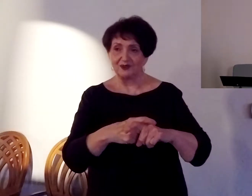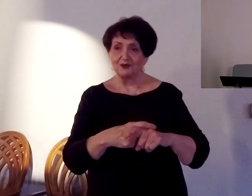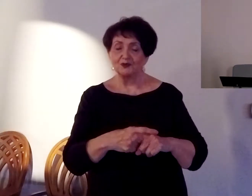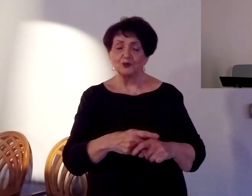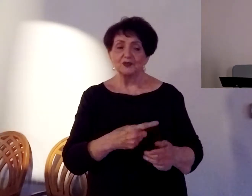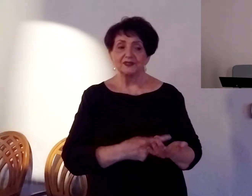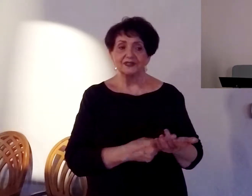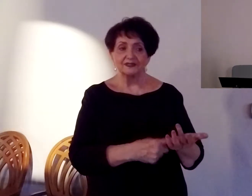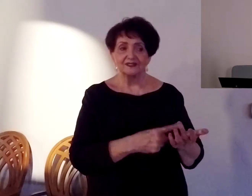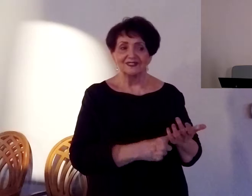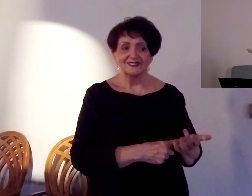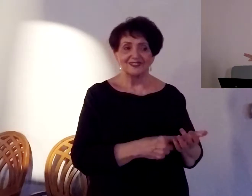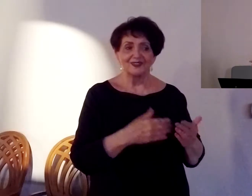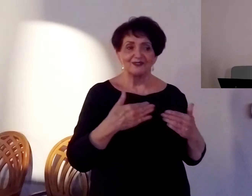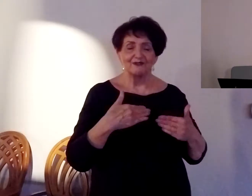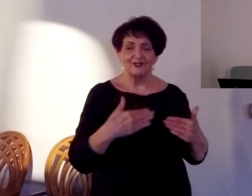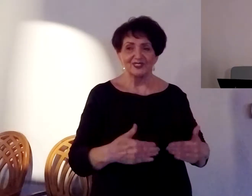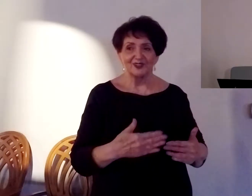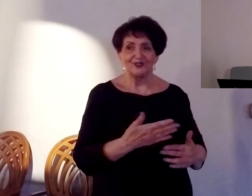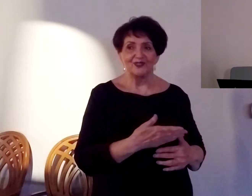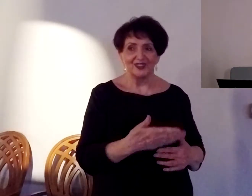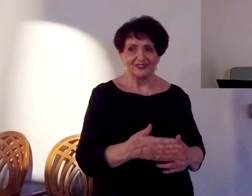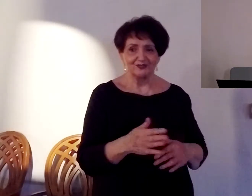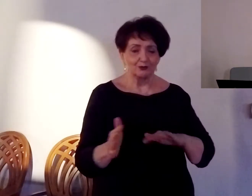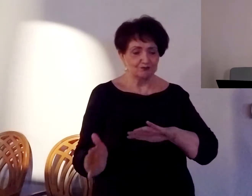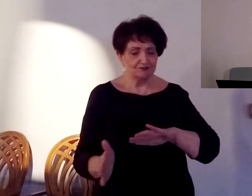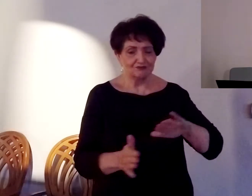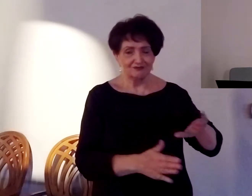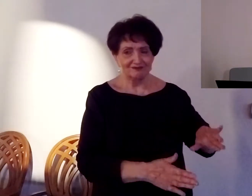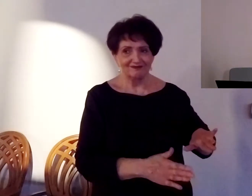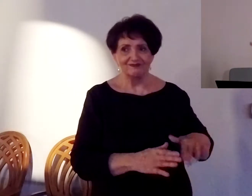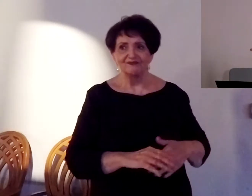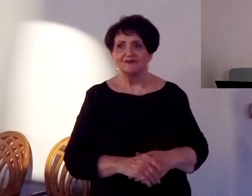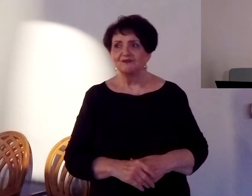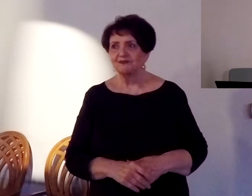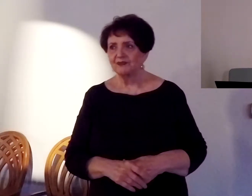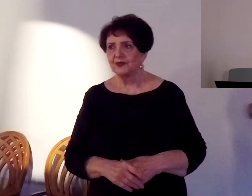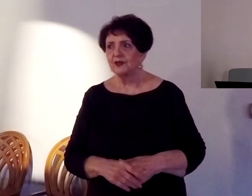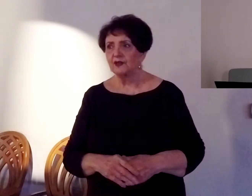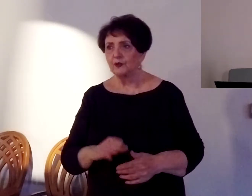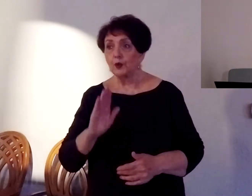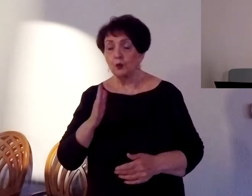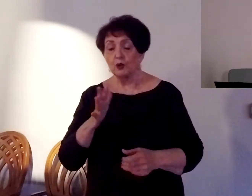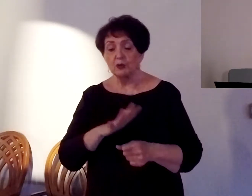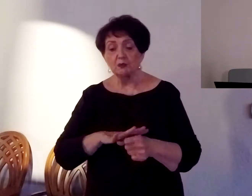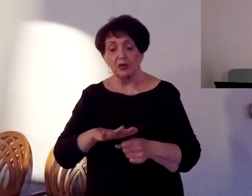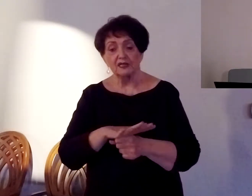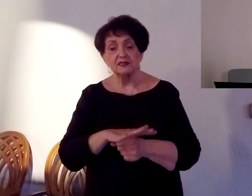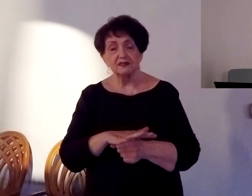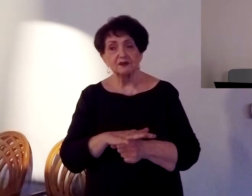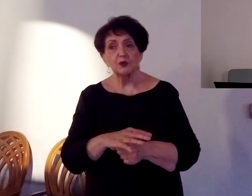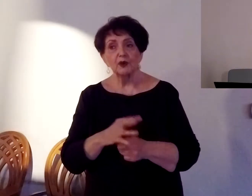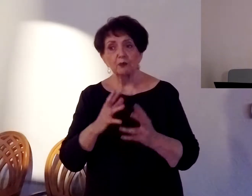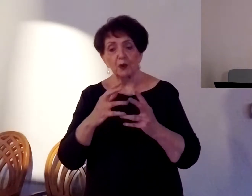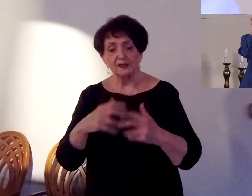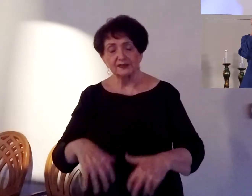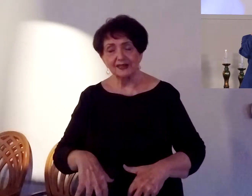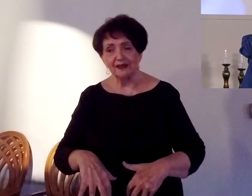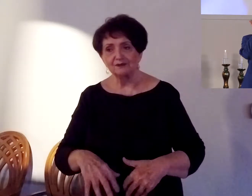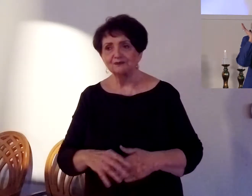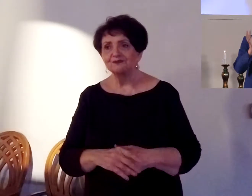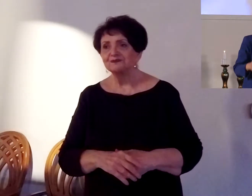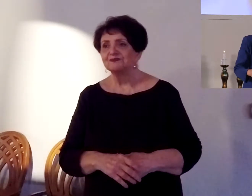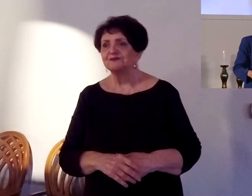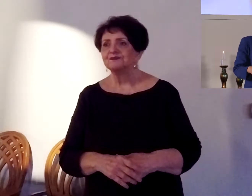something that is not physical. So we just get that out of the way and understand that. There will be places where the analogy breaks down. But if you think